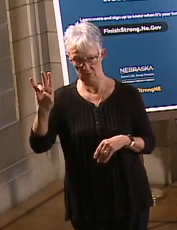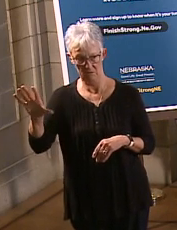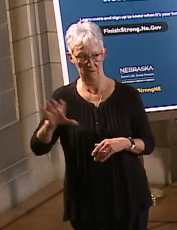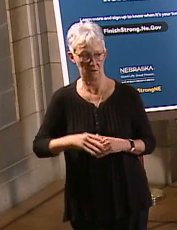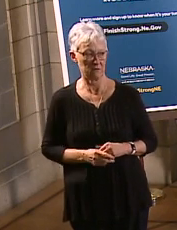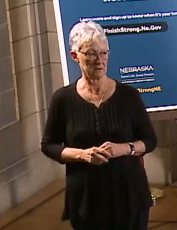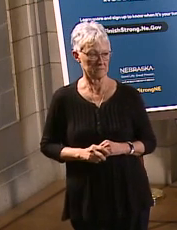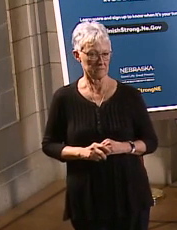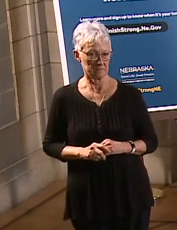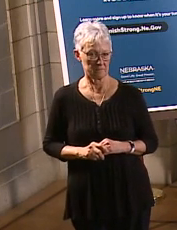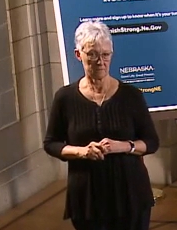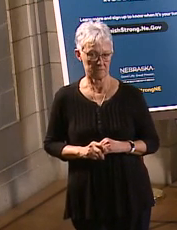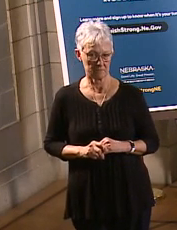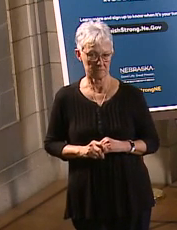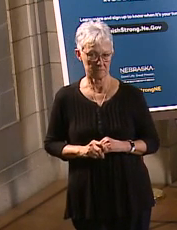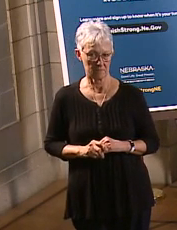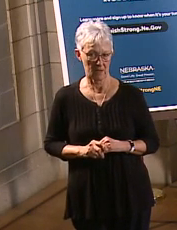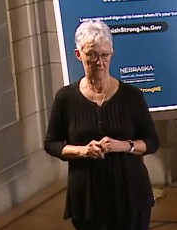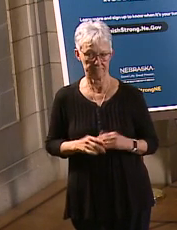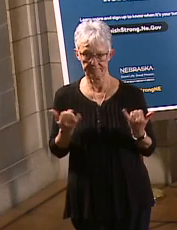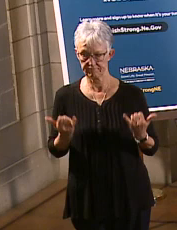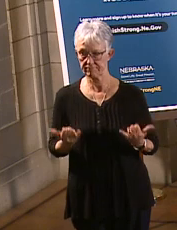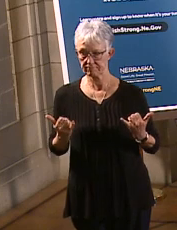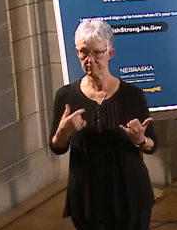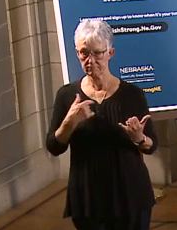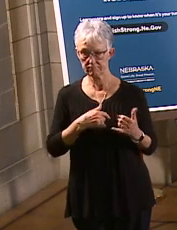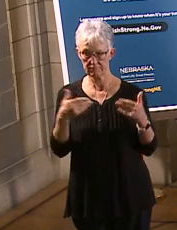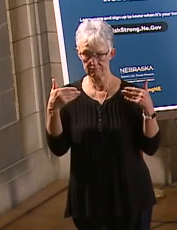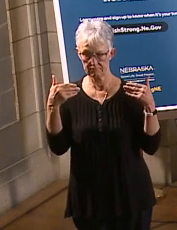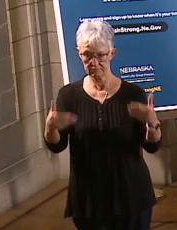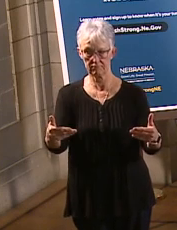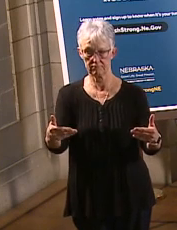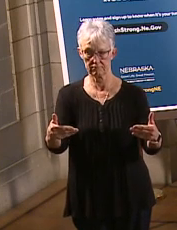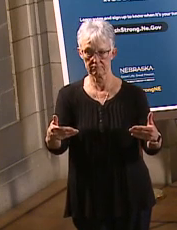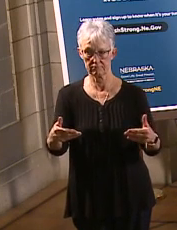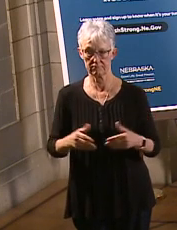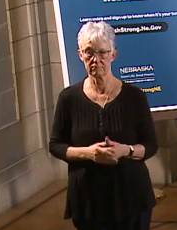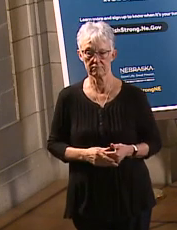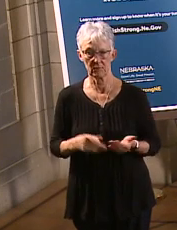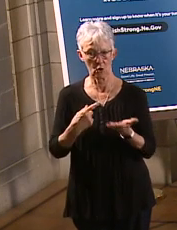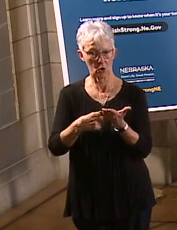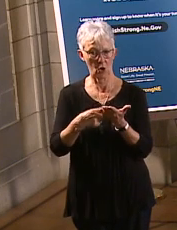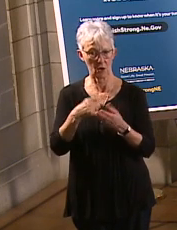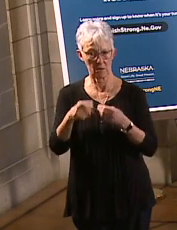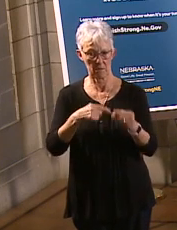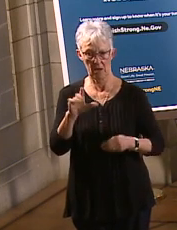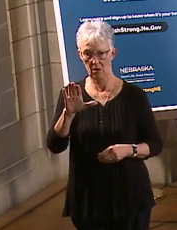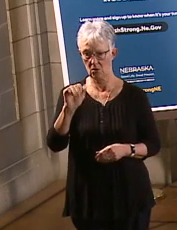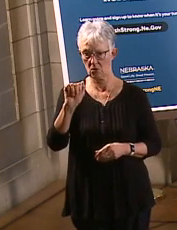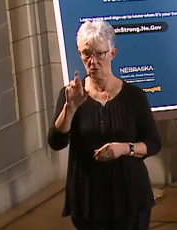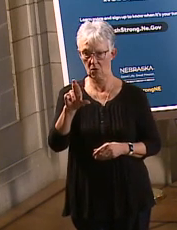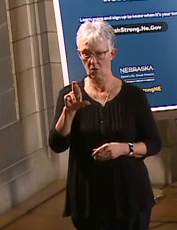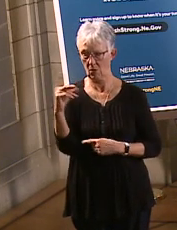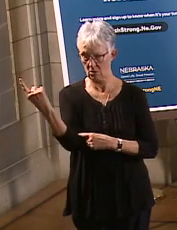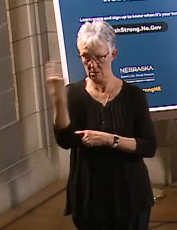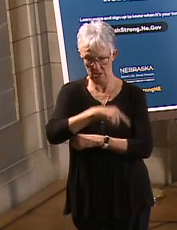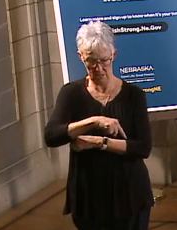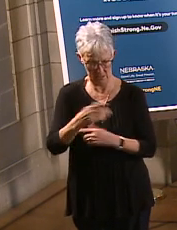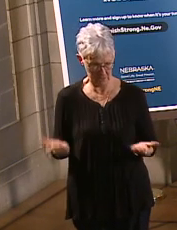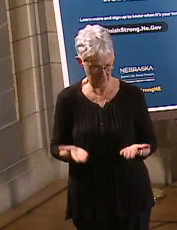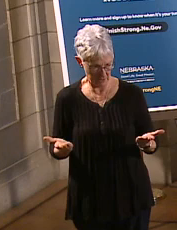833-998-2275. All right, so now we're going to go ahead and get into card day here at the state.